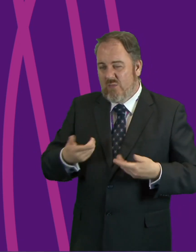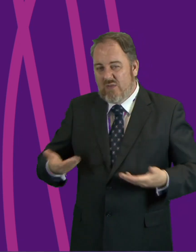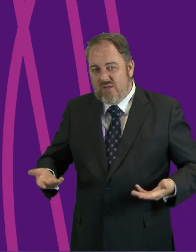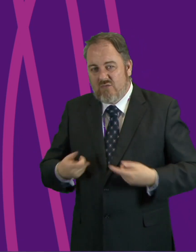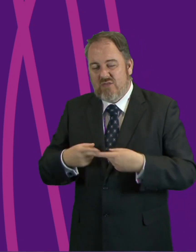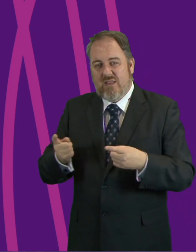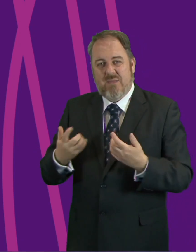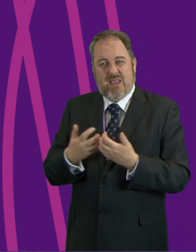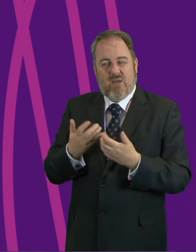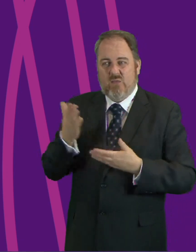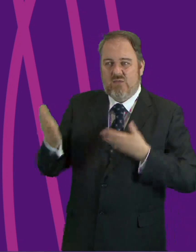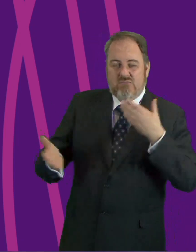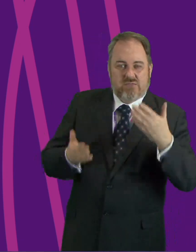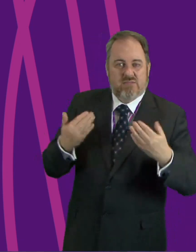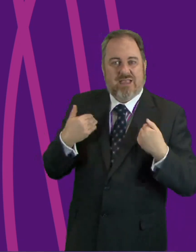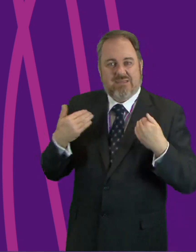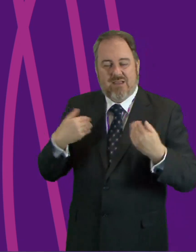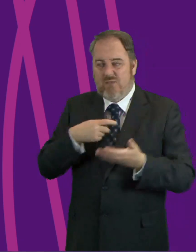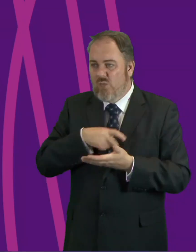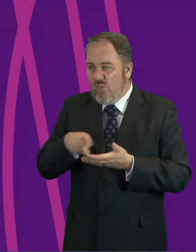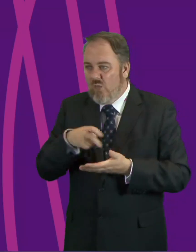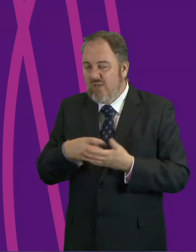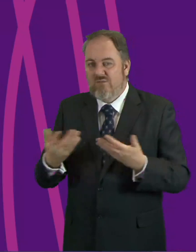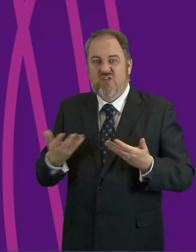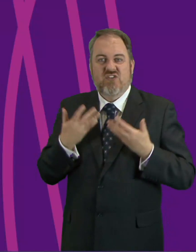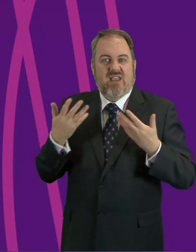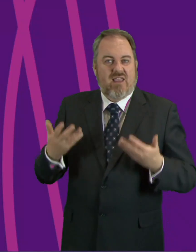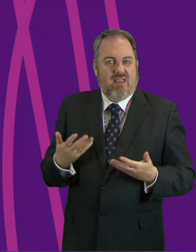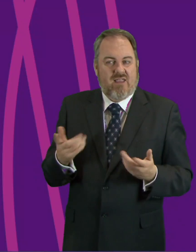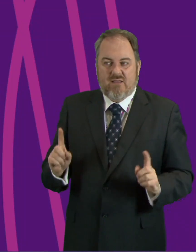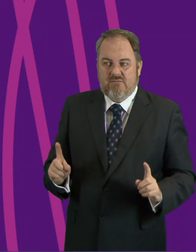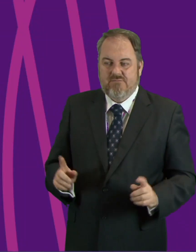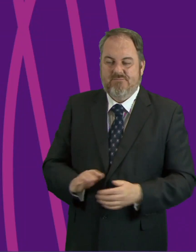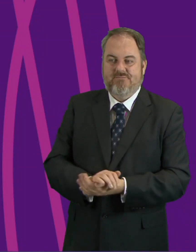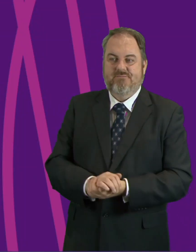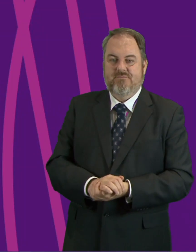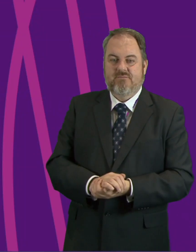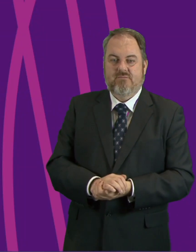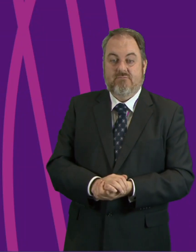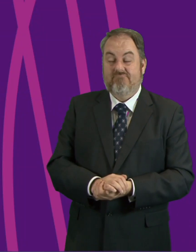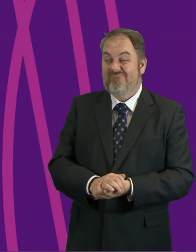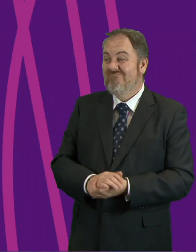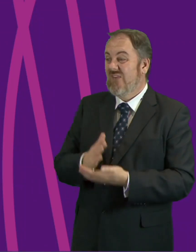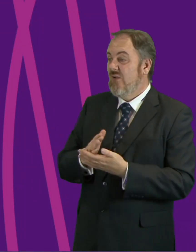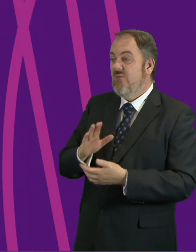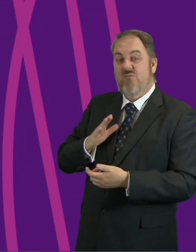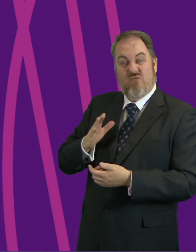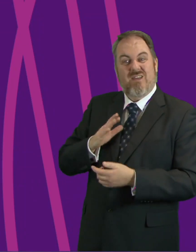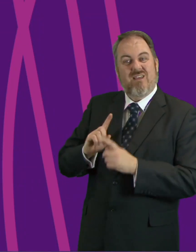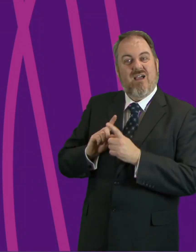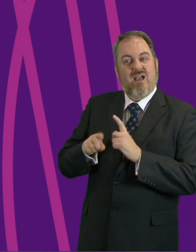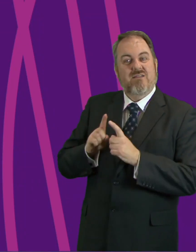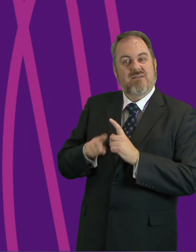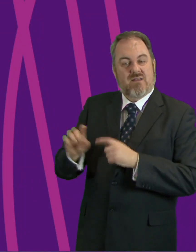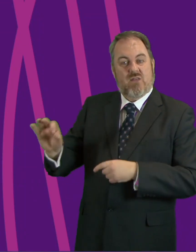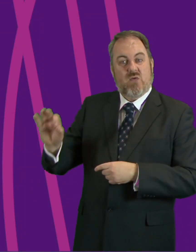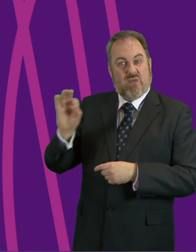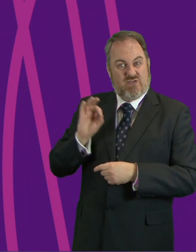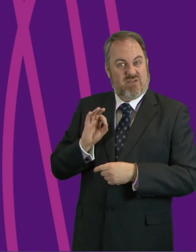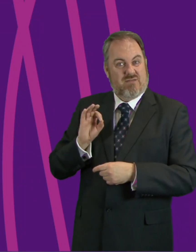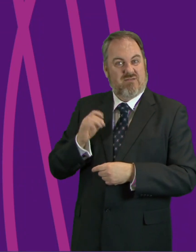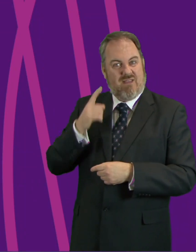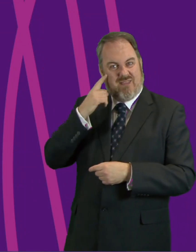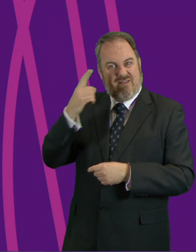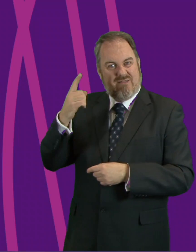about the impact on them of any future changes? Thank you. First Minister. Well, the answer I gave to Joan McAlpine to some extent